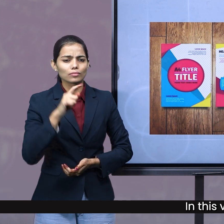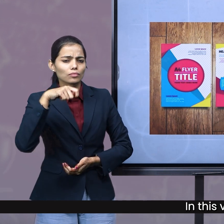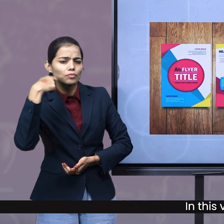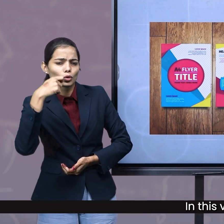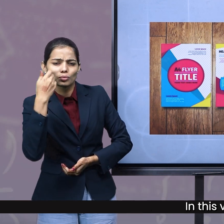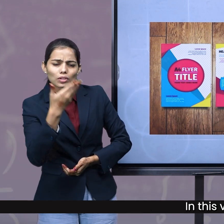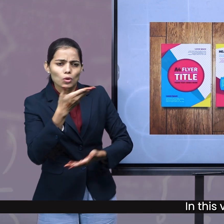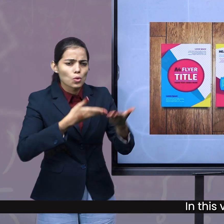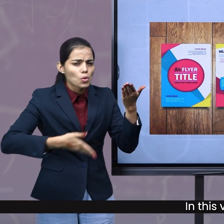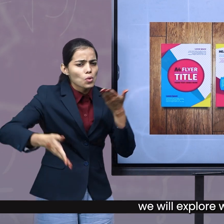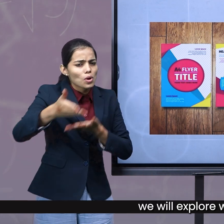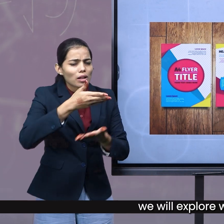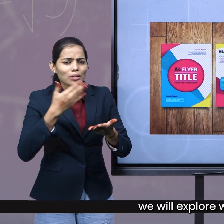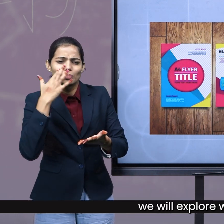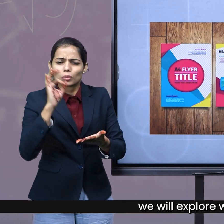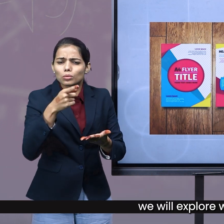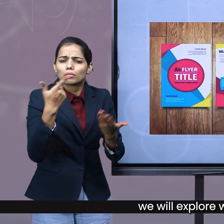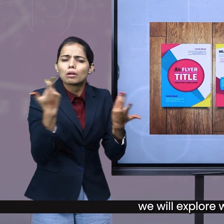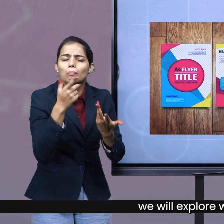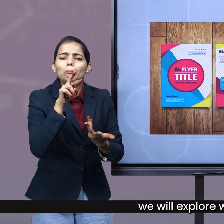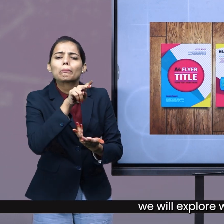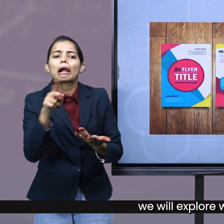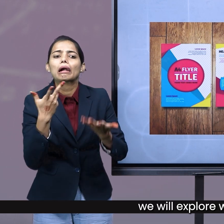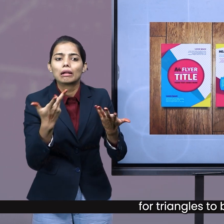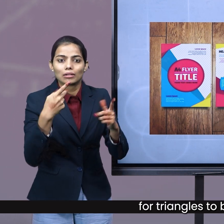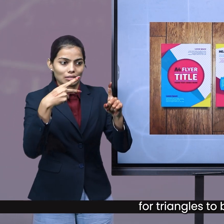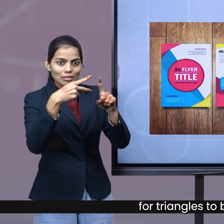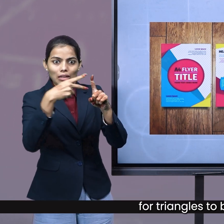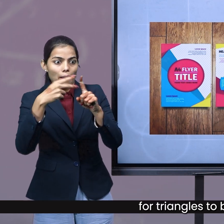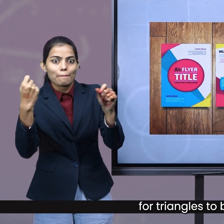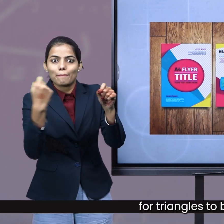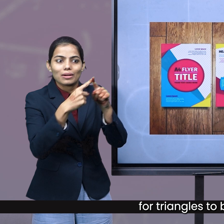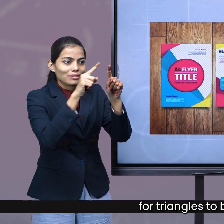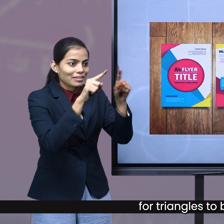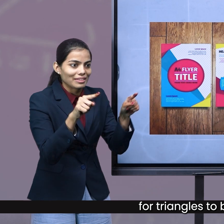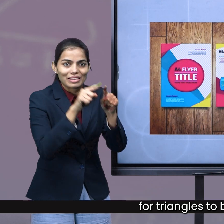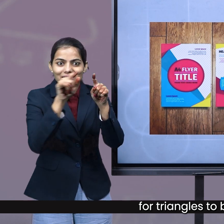In this video, we will explore what it means for triangles to be congruent.